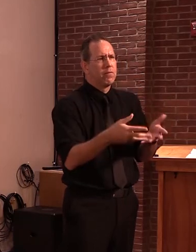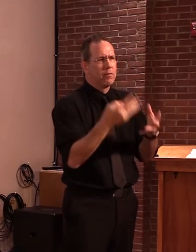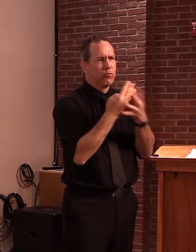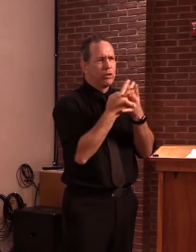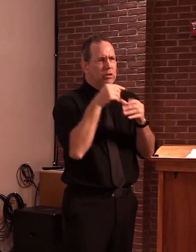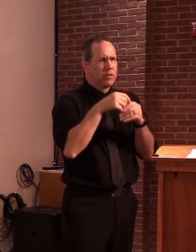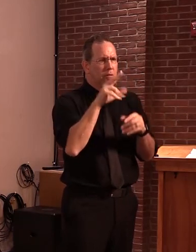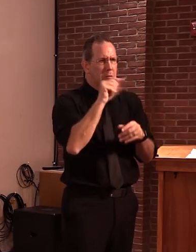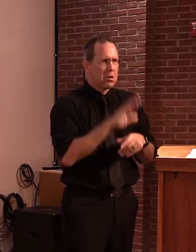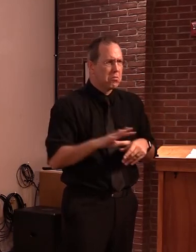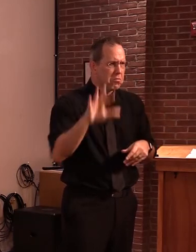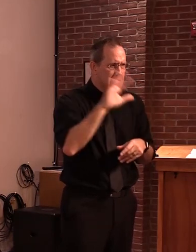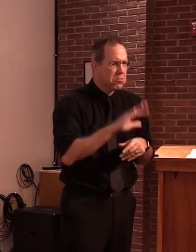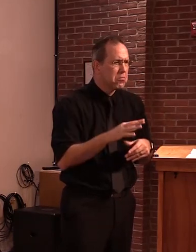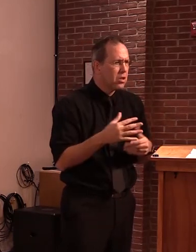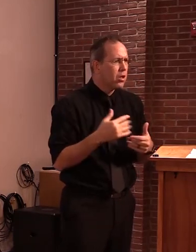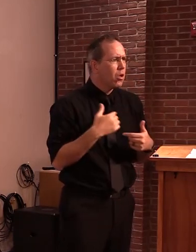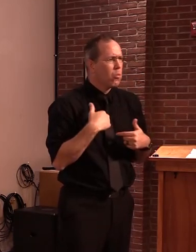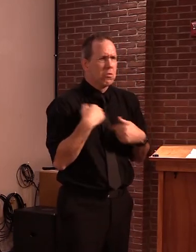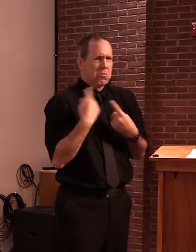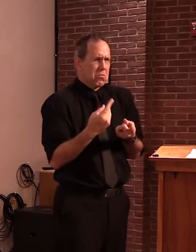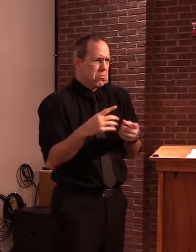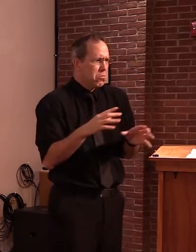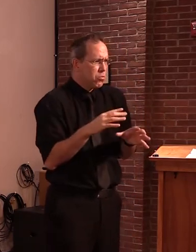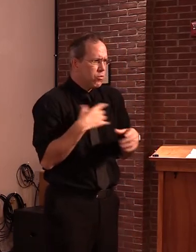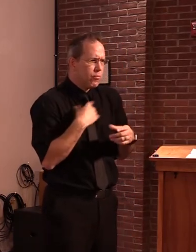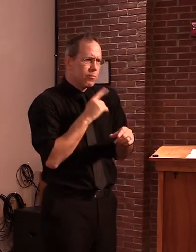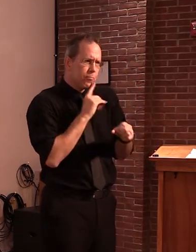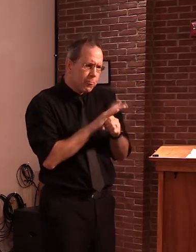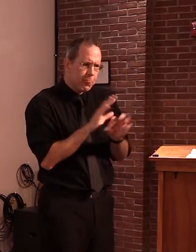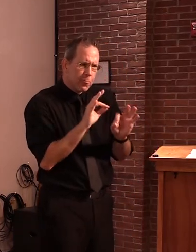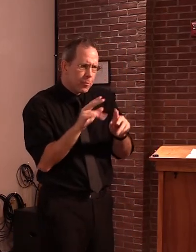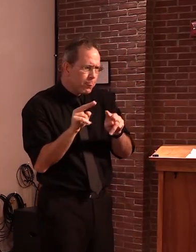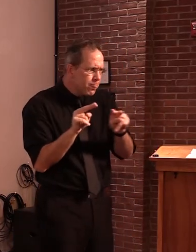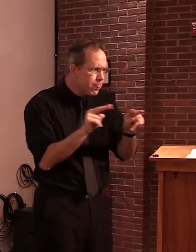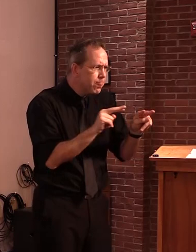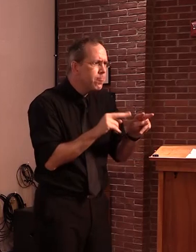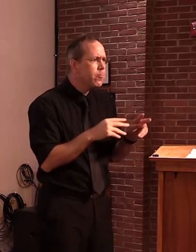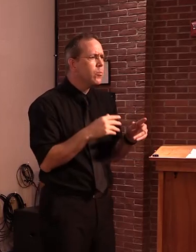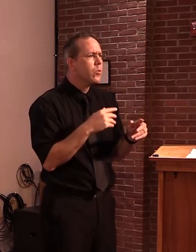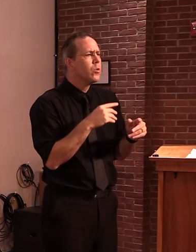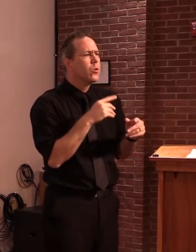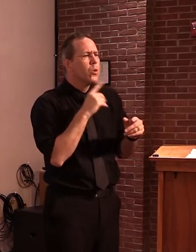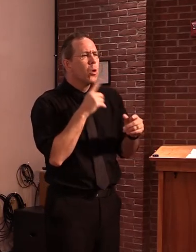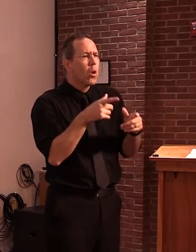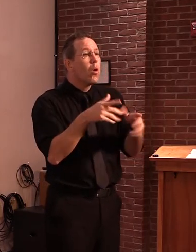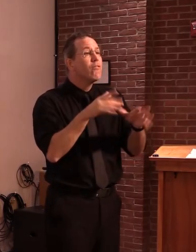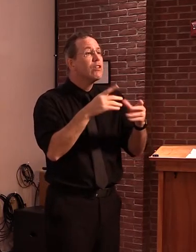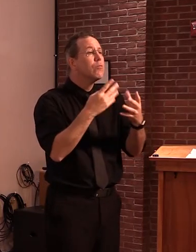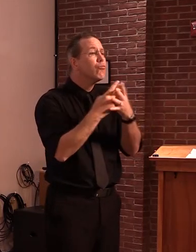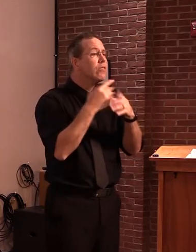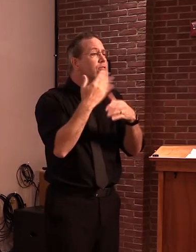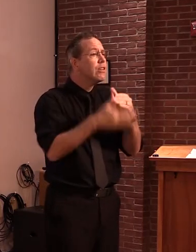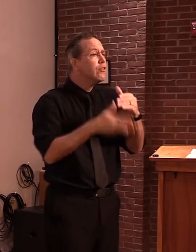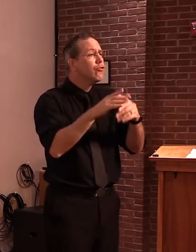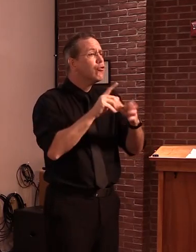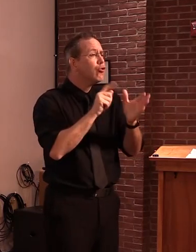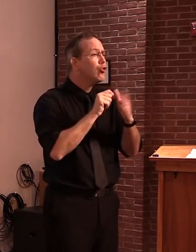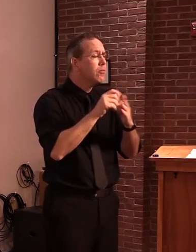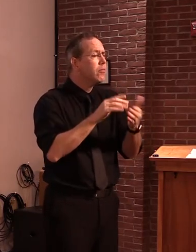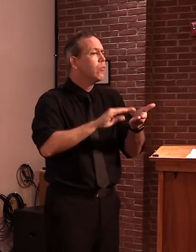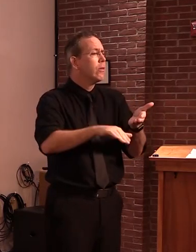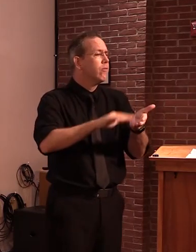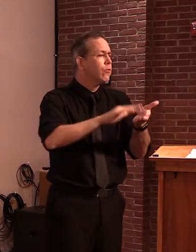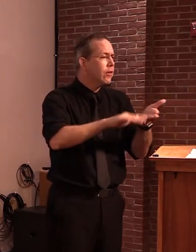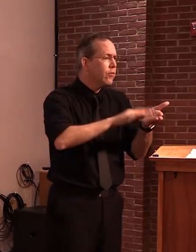extremely careful of the type of inmate that we would release, and we have been. Right now,